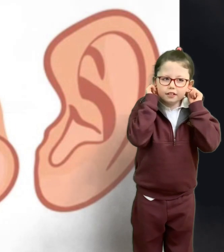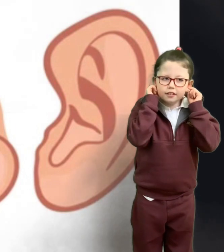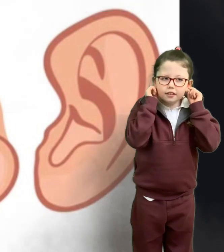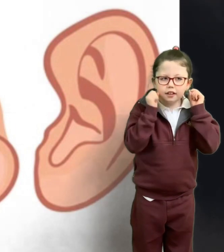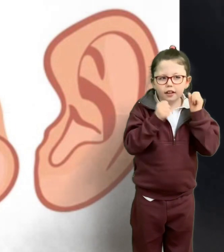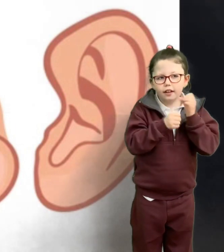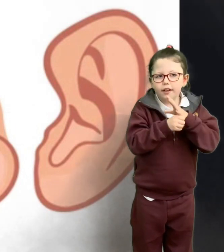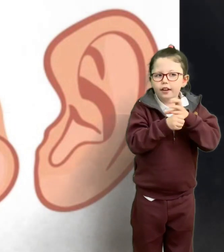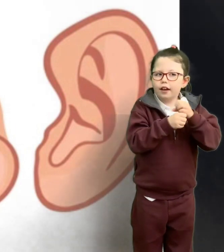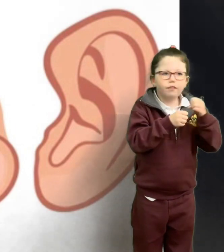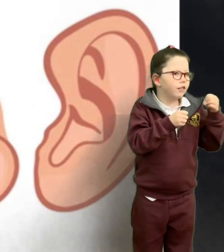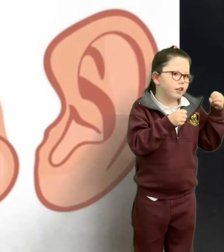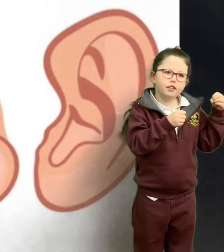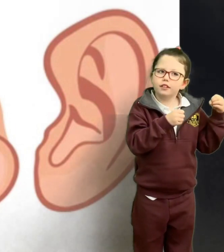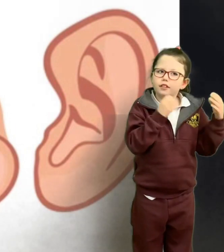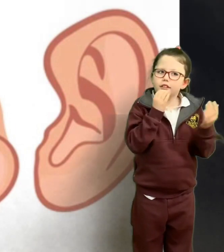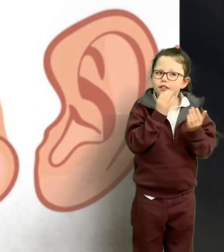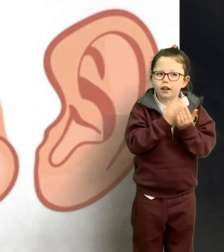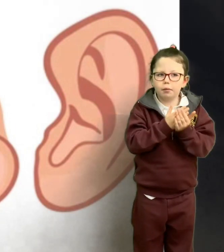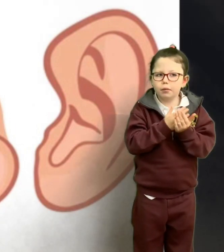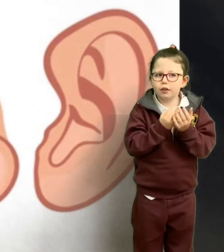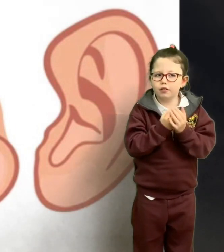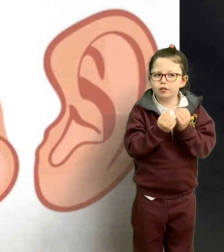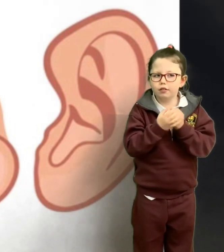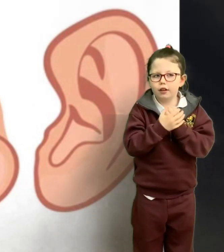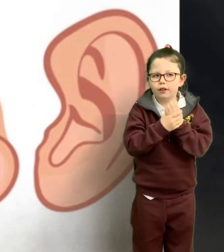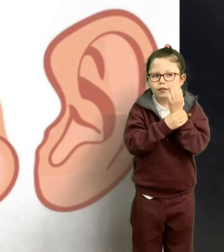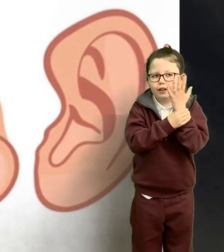never stop glowing